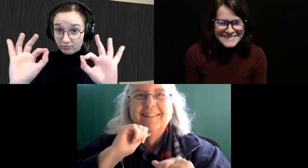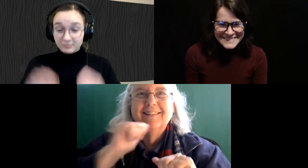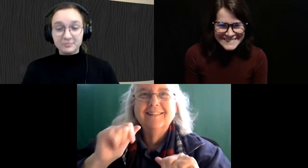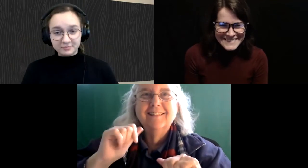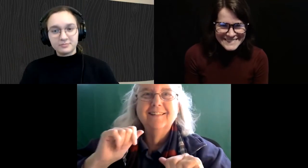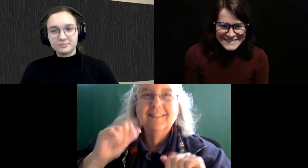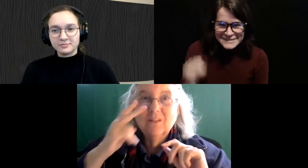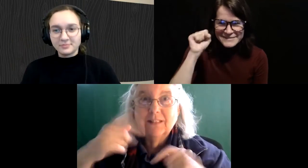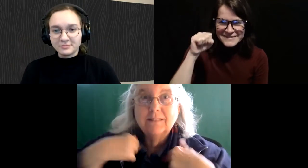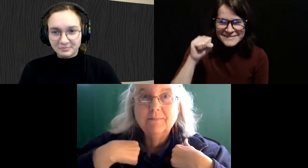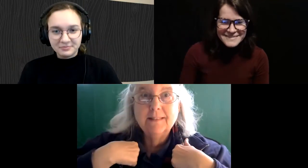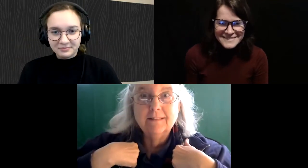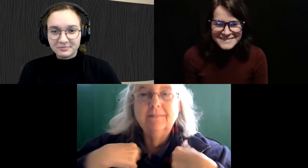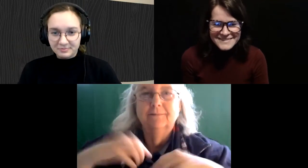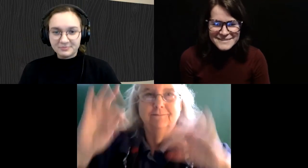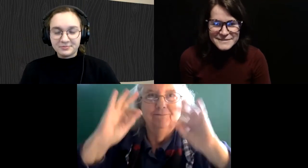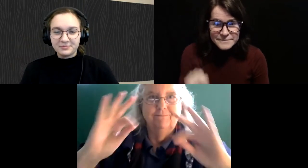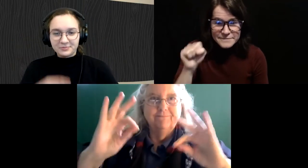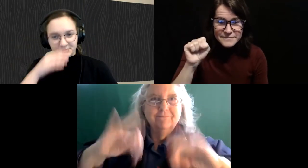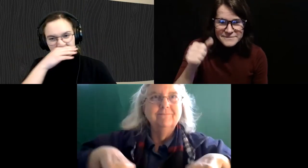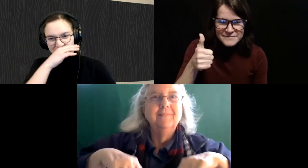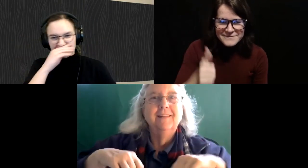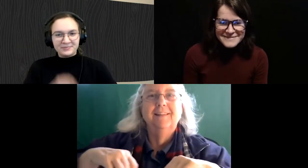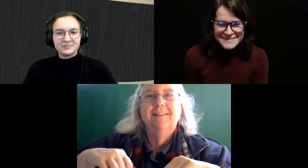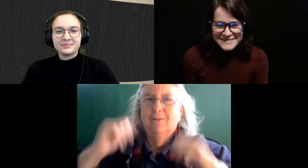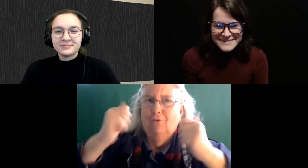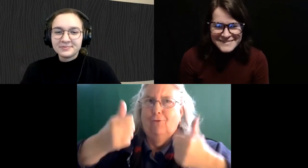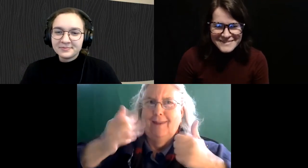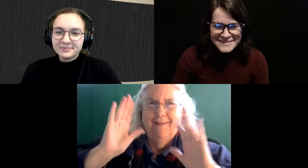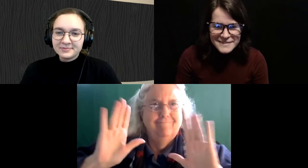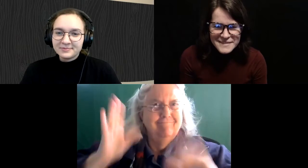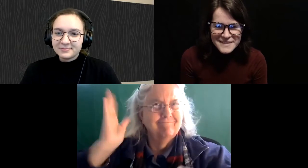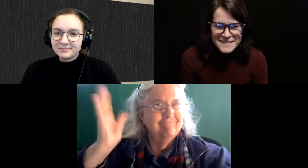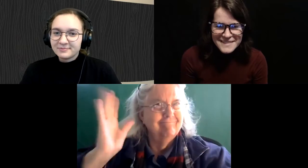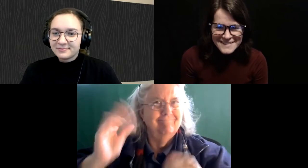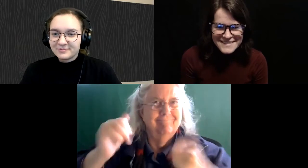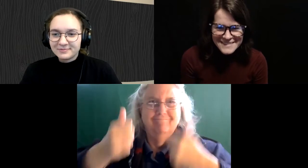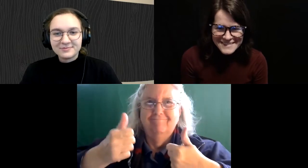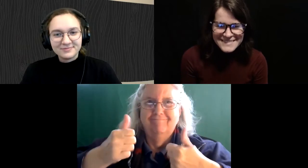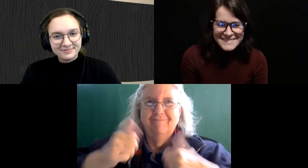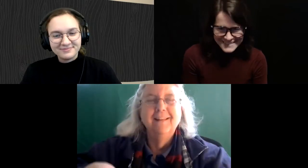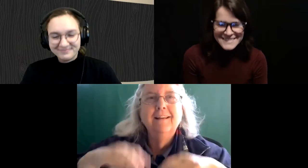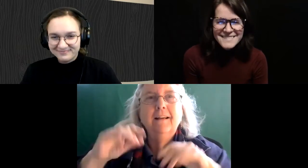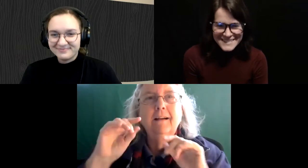Hi. I'm not sure if you can see me. Okay, great. Yeah, I